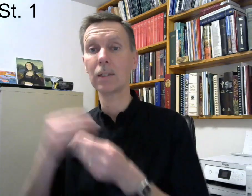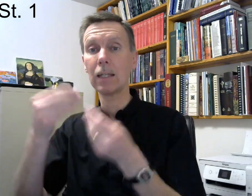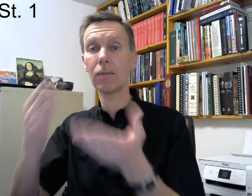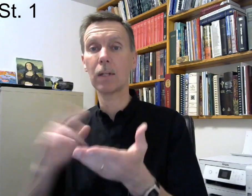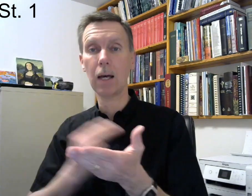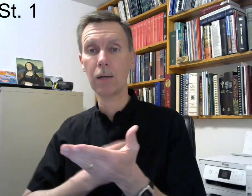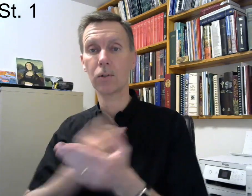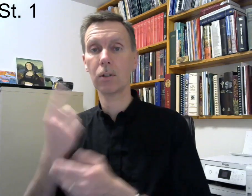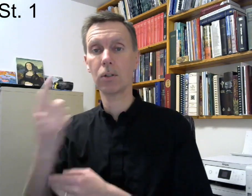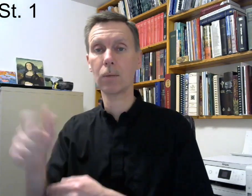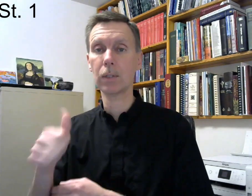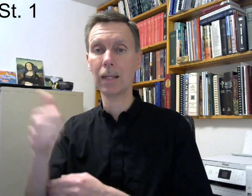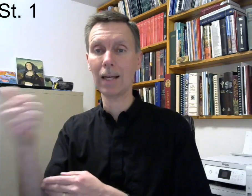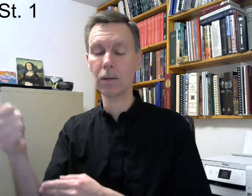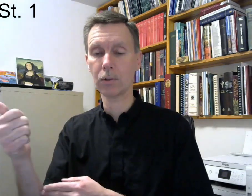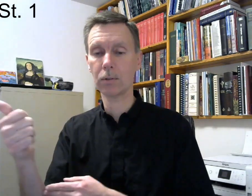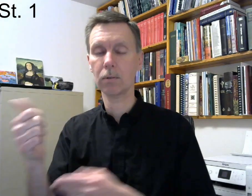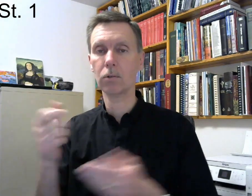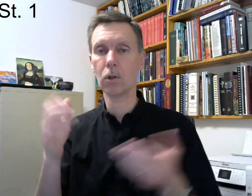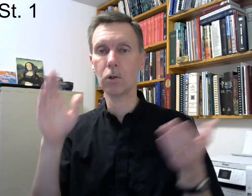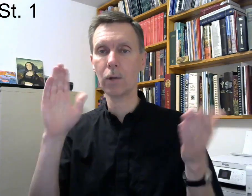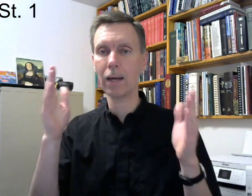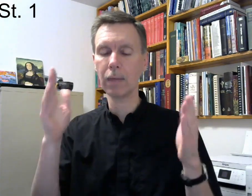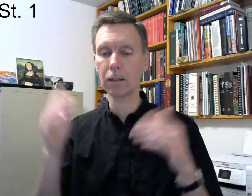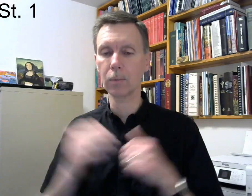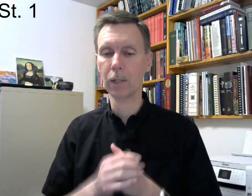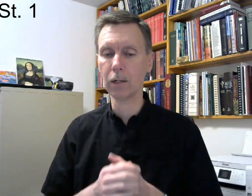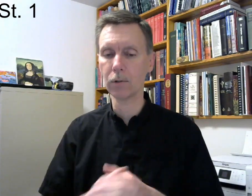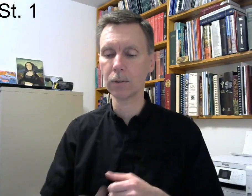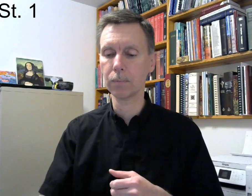giving us something else. So you have that comparison.